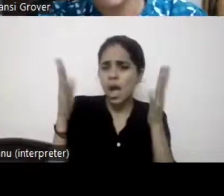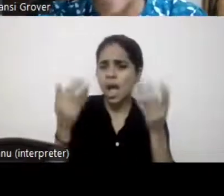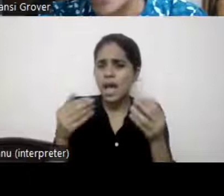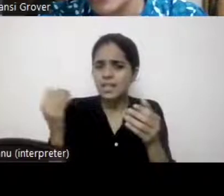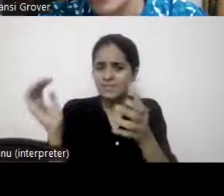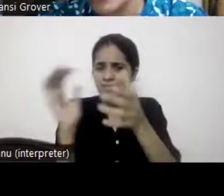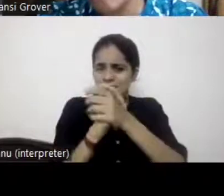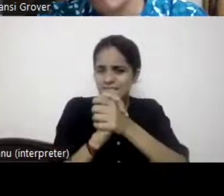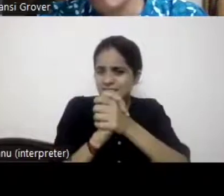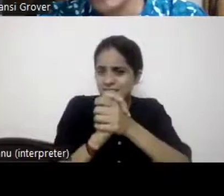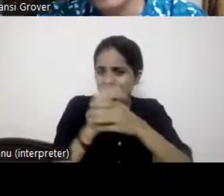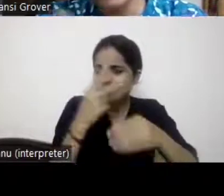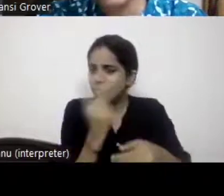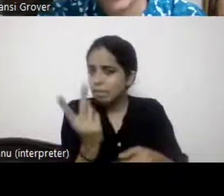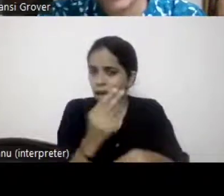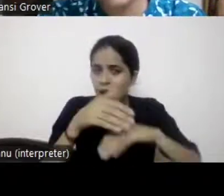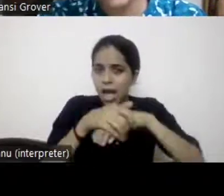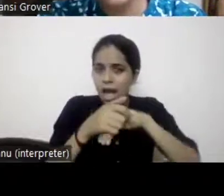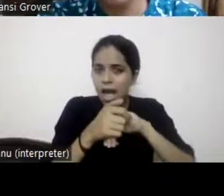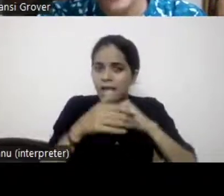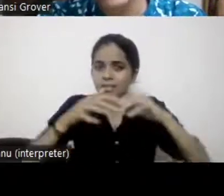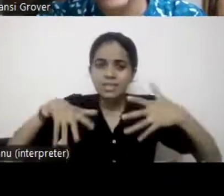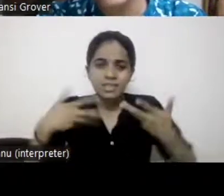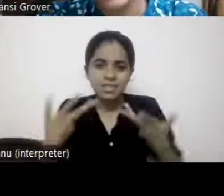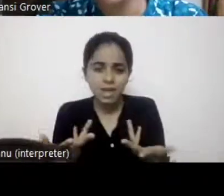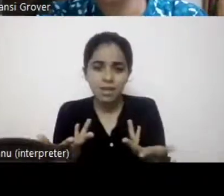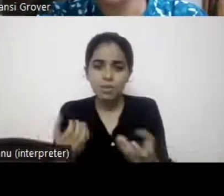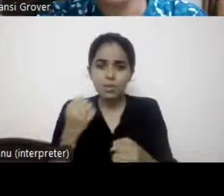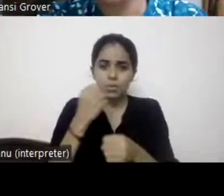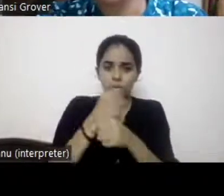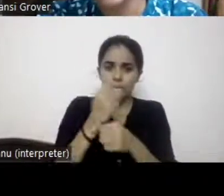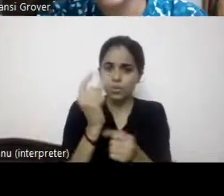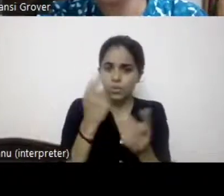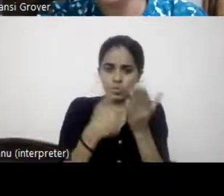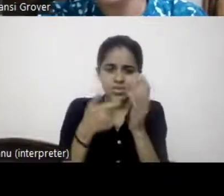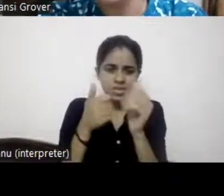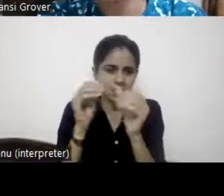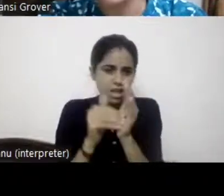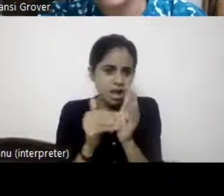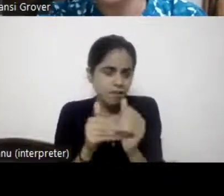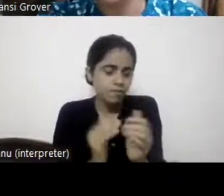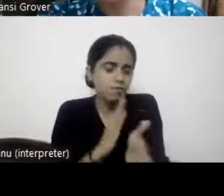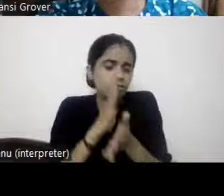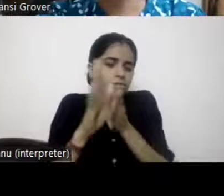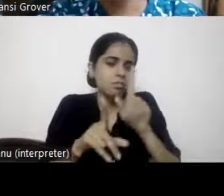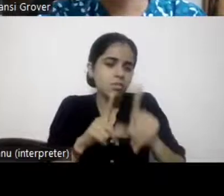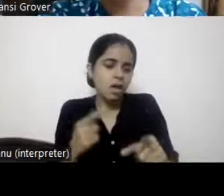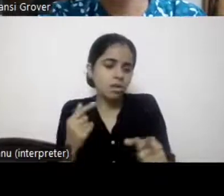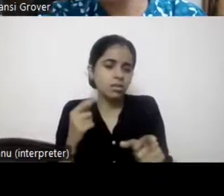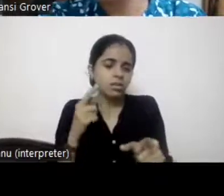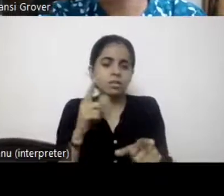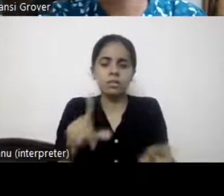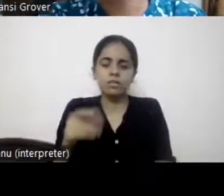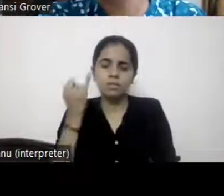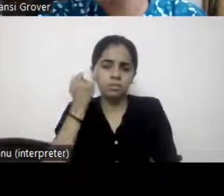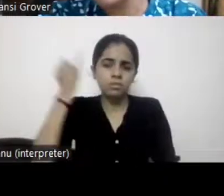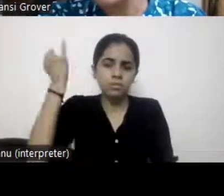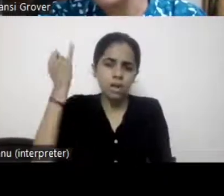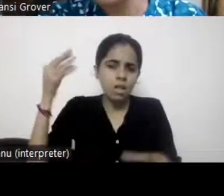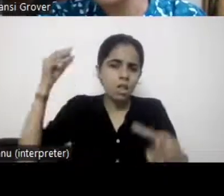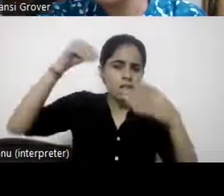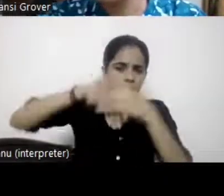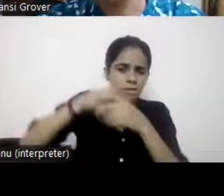form of marriage. So Gulzar bringing back that idea of sign language again. However, the film has its